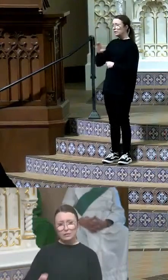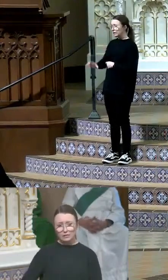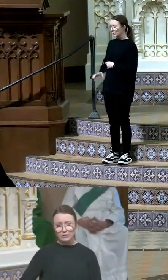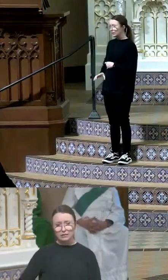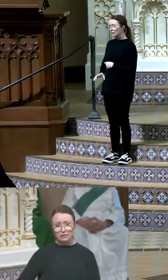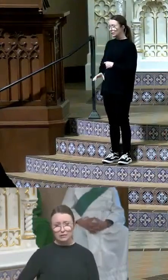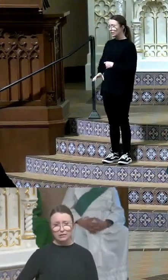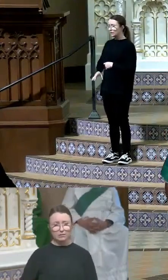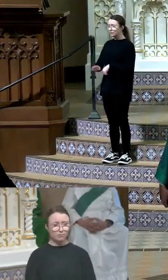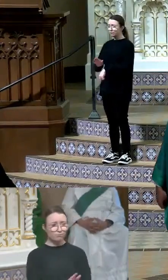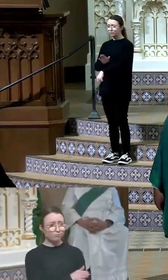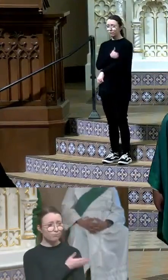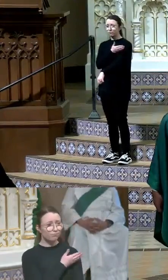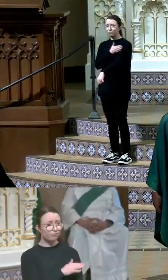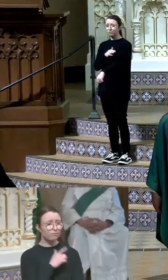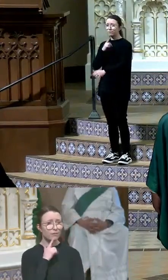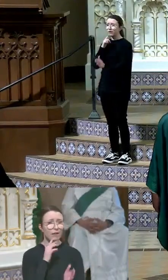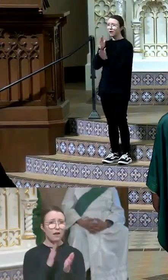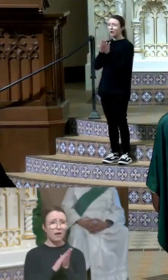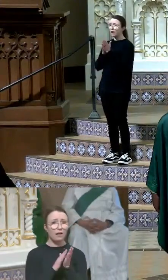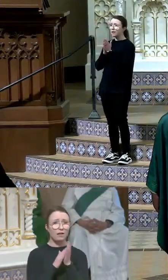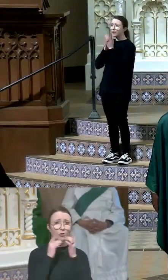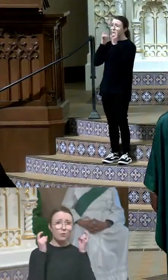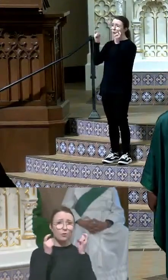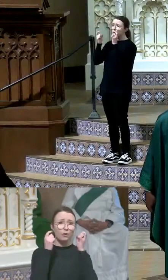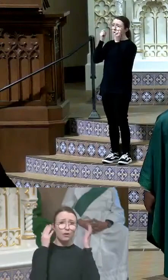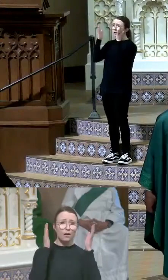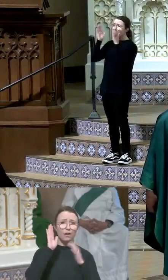Hallelujah, thine the glory.